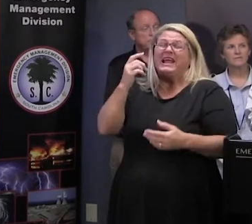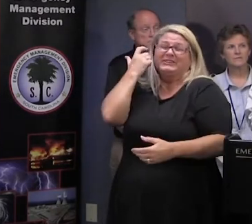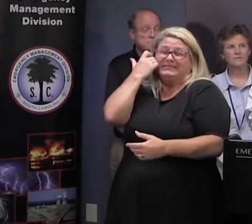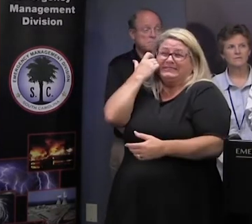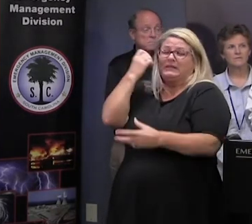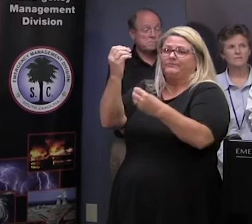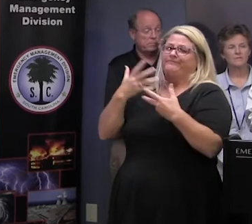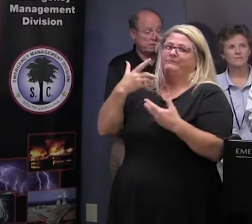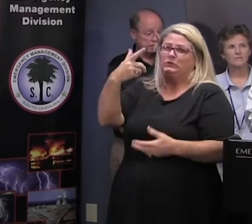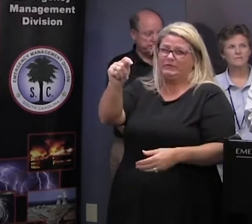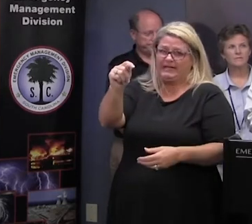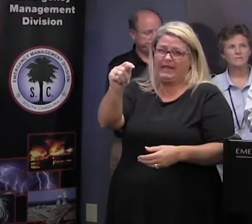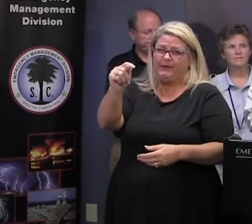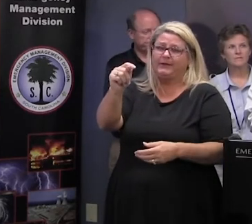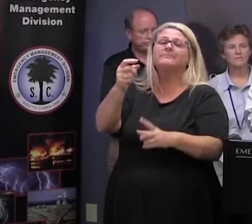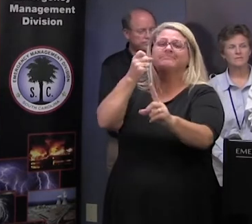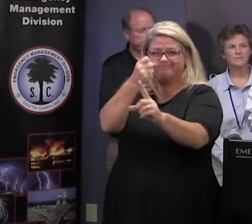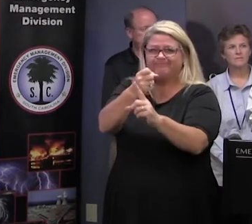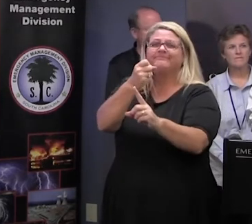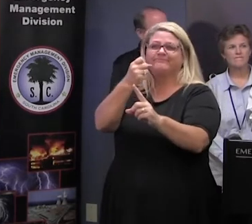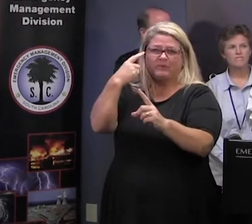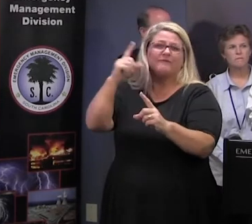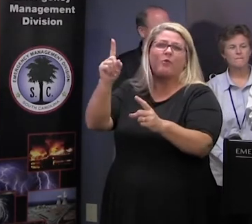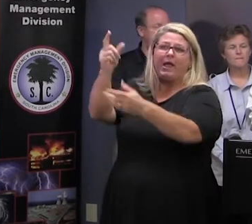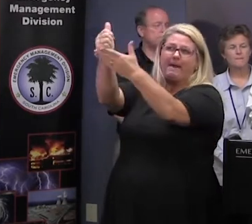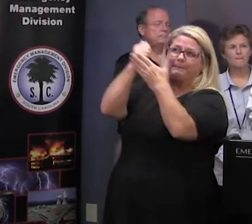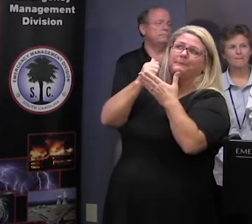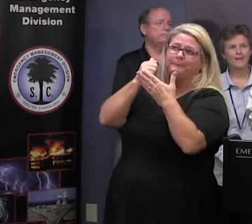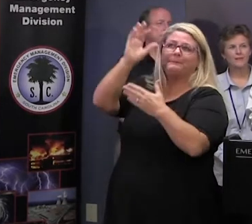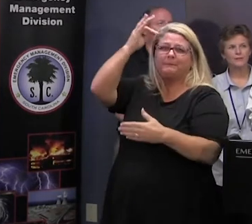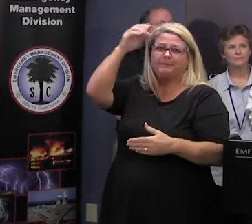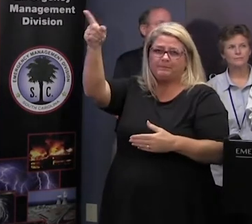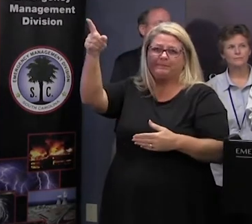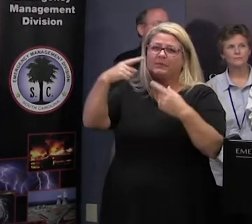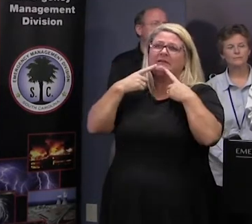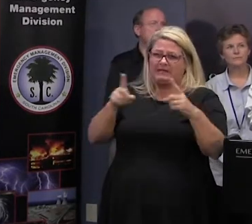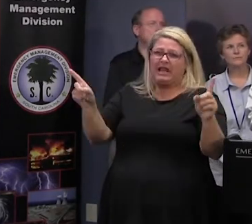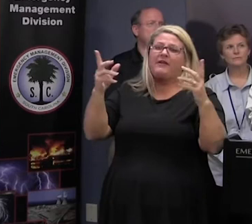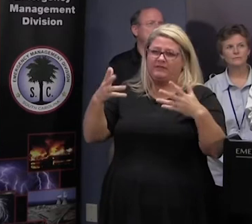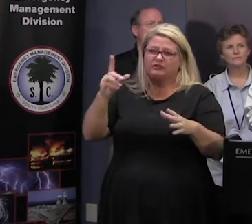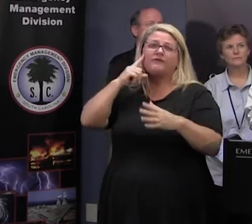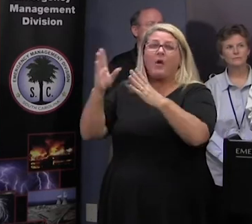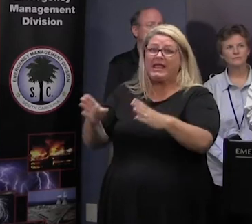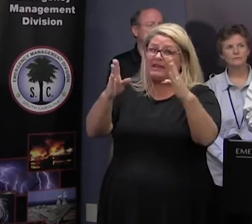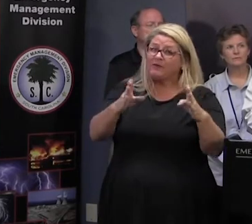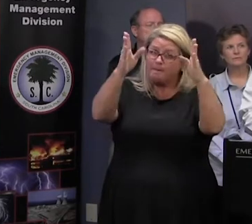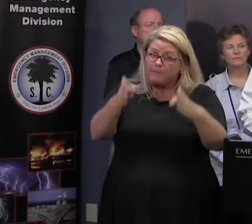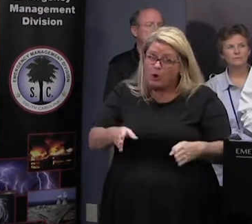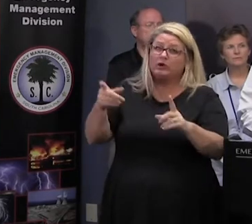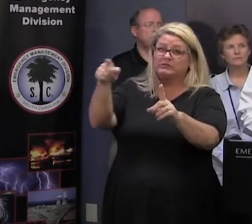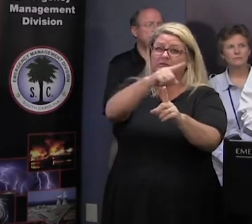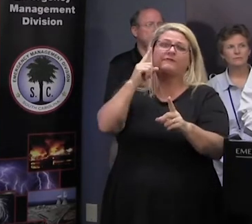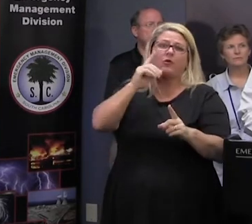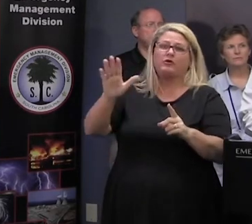been declared an area for individual assistance. That's very important to our people. And we say again, before